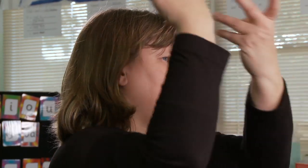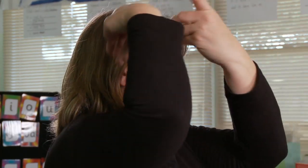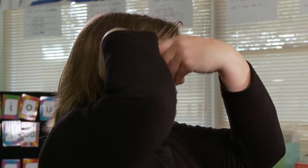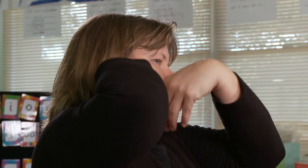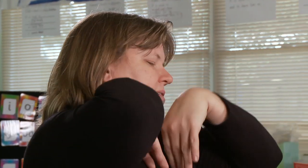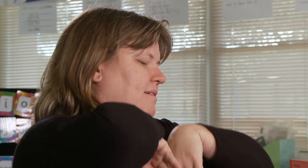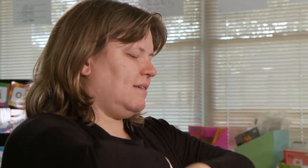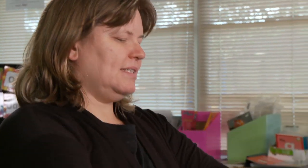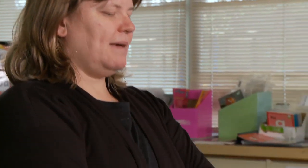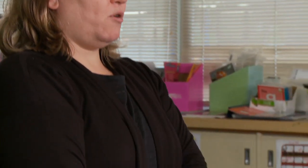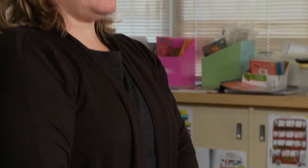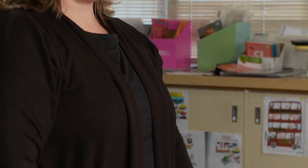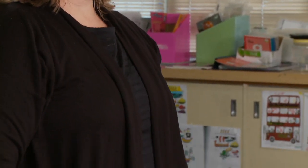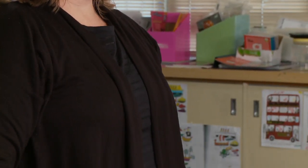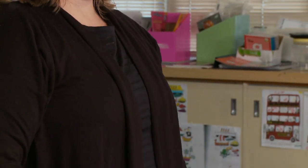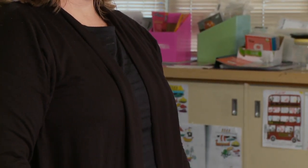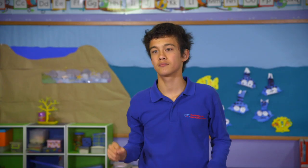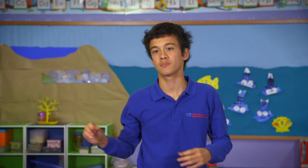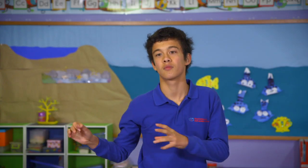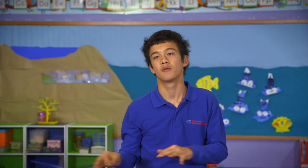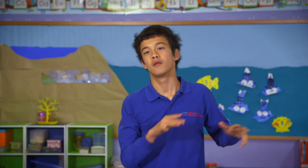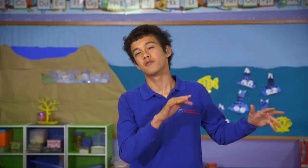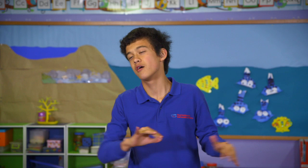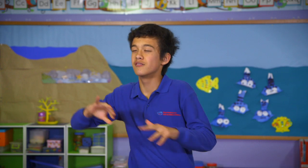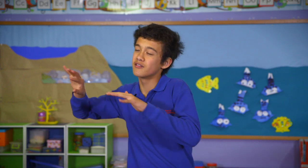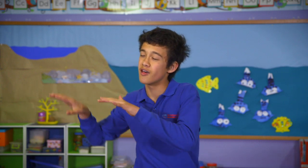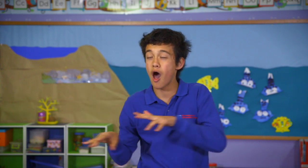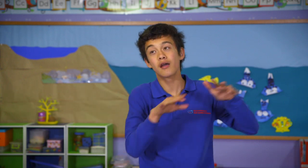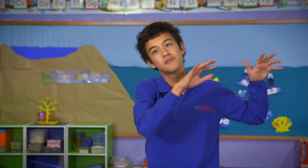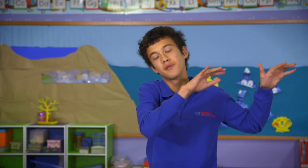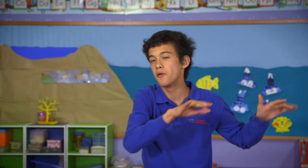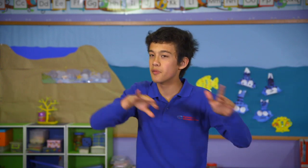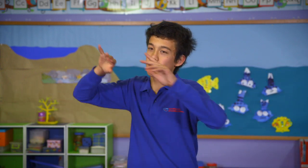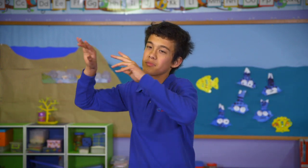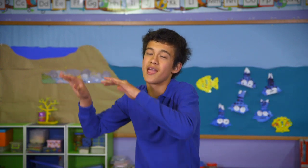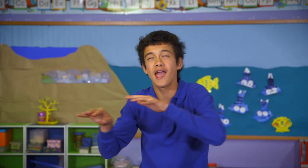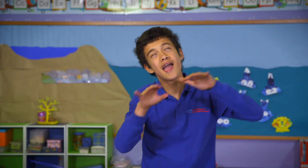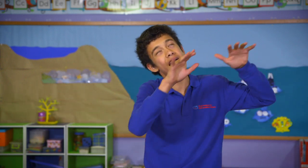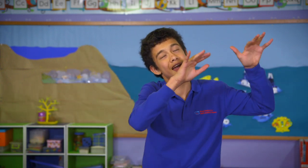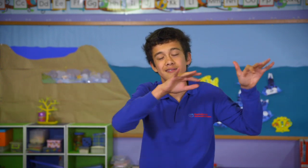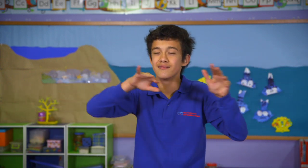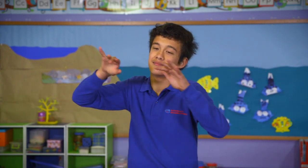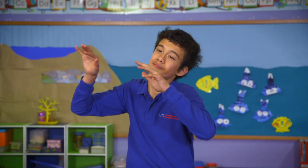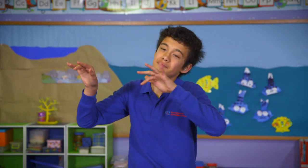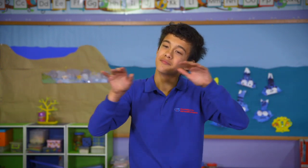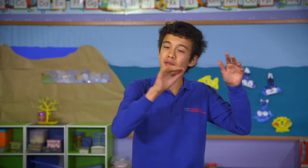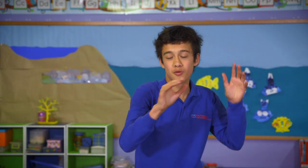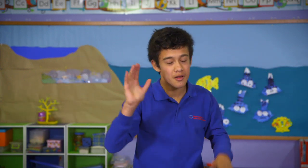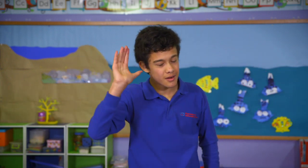body, into their body through their ear. And there's a song, there's a song, there's a song, there's a song in the air. If you